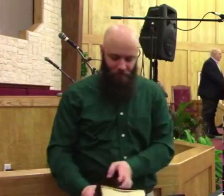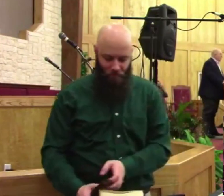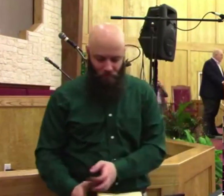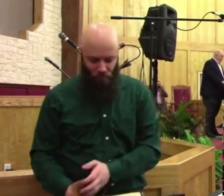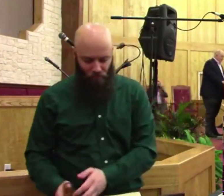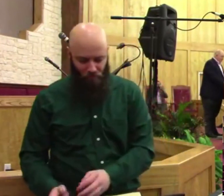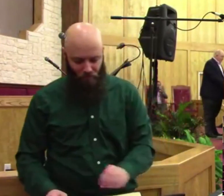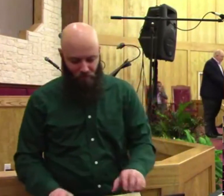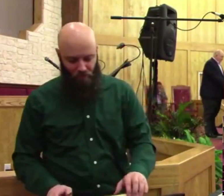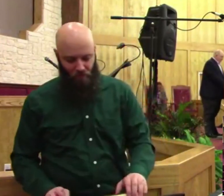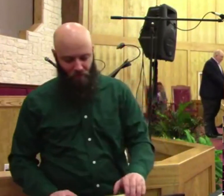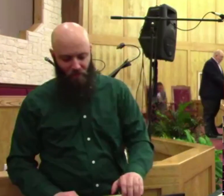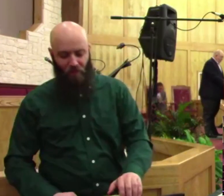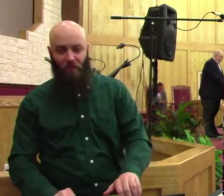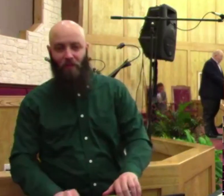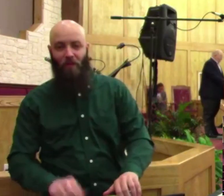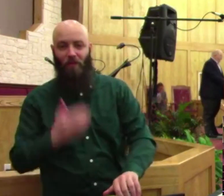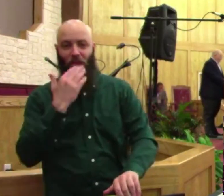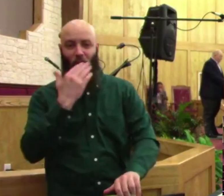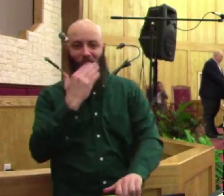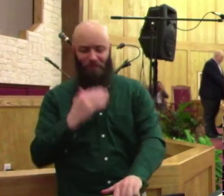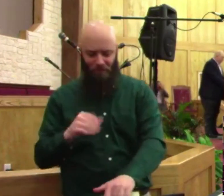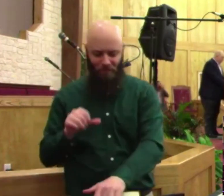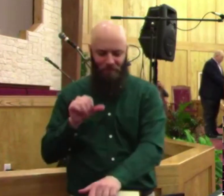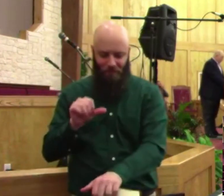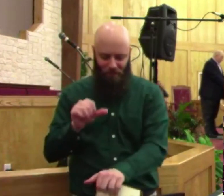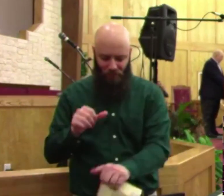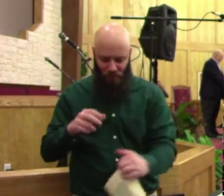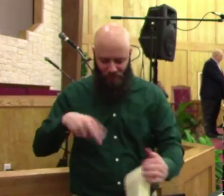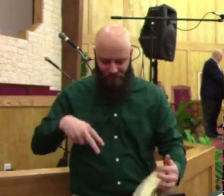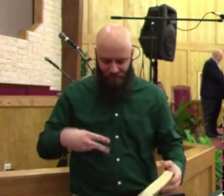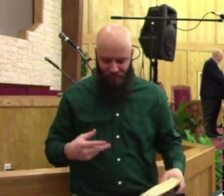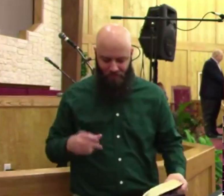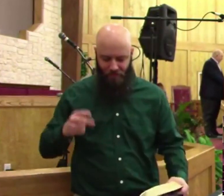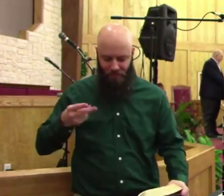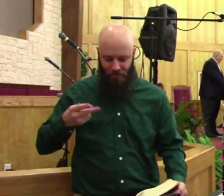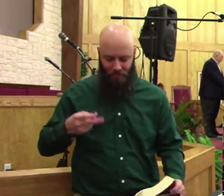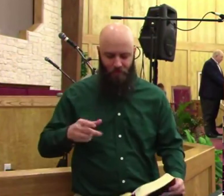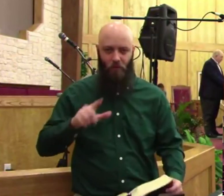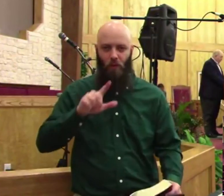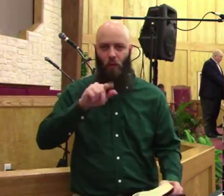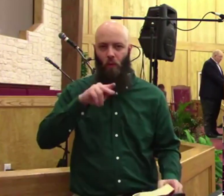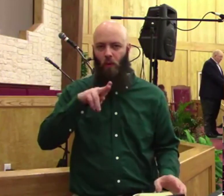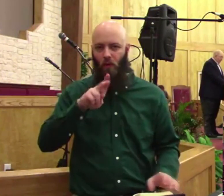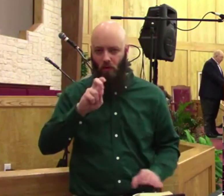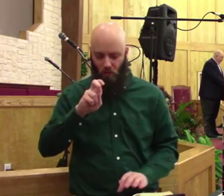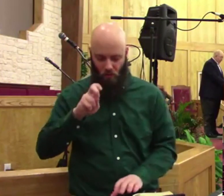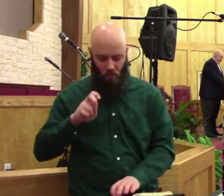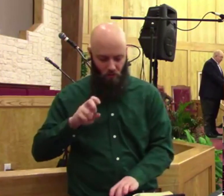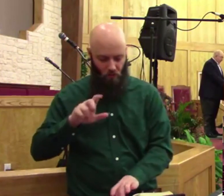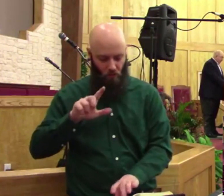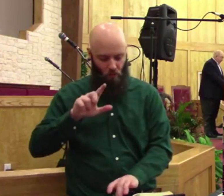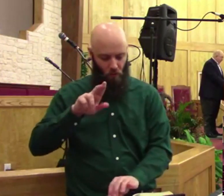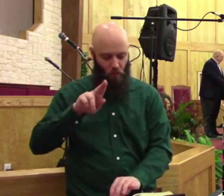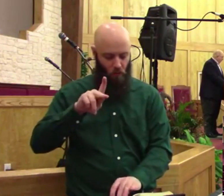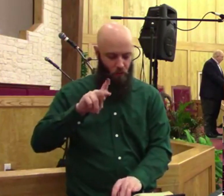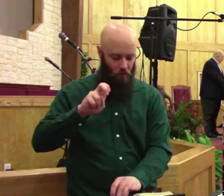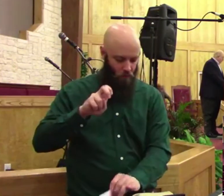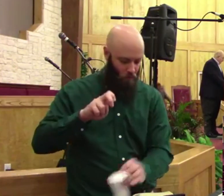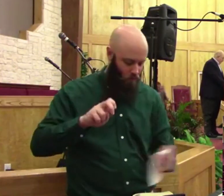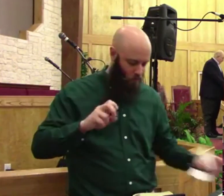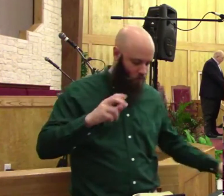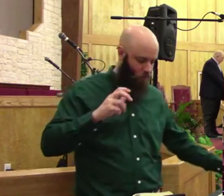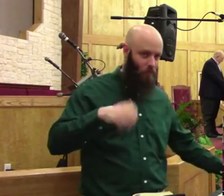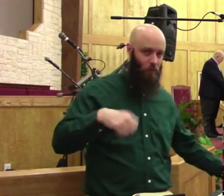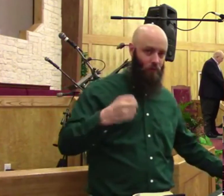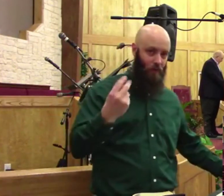Good morning. We're going to continue our worship service with a second scripture reading. Please turn with me in your Bibles to the Gospel of Luke,